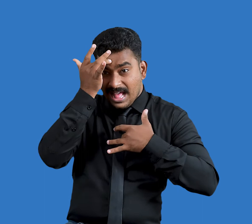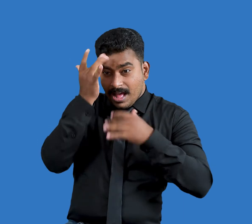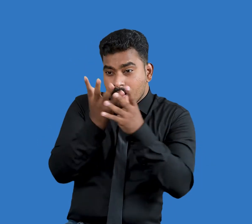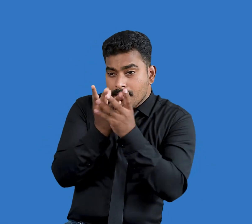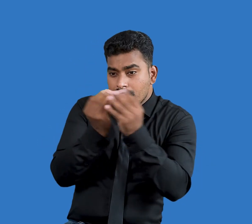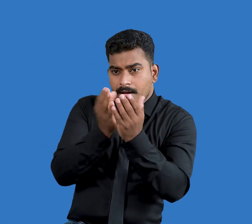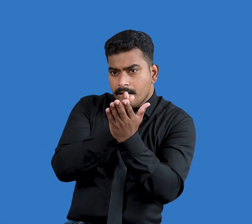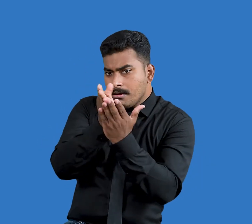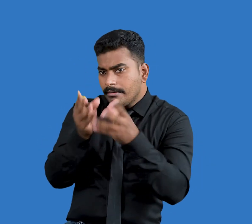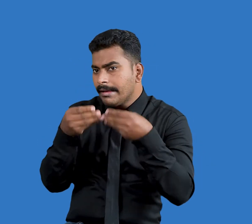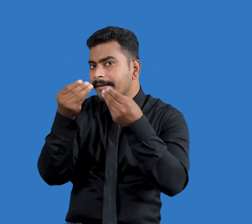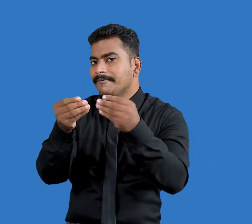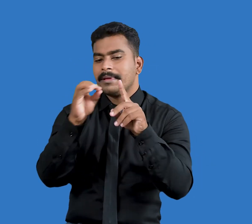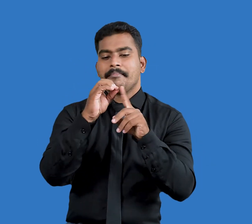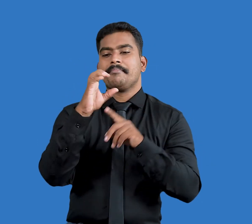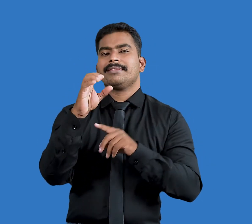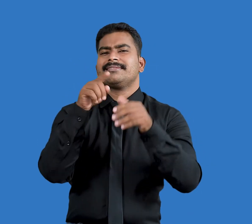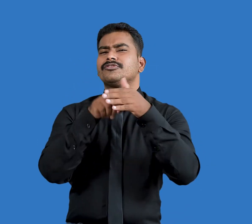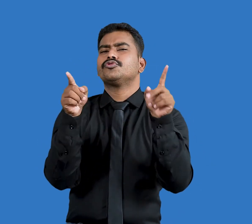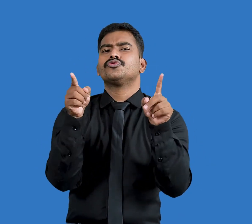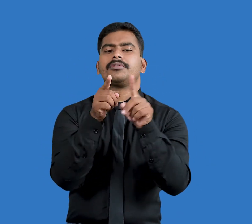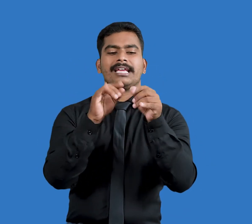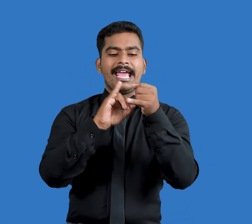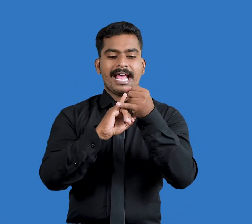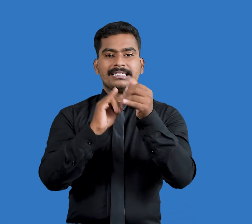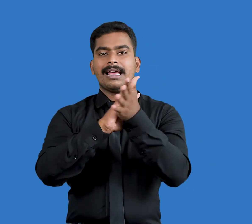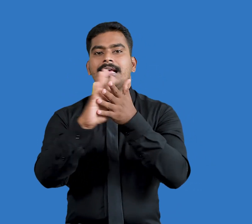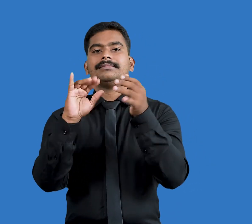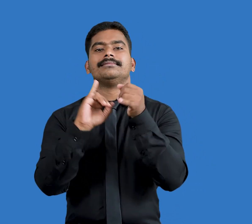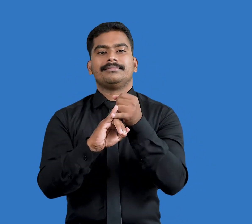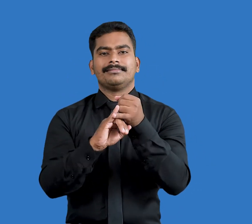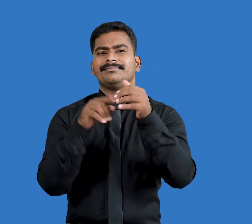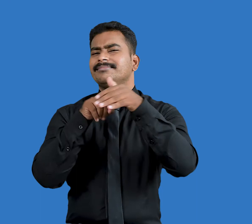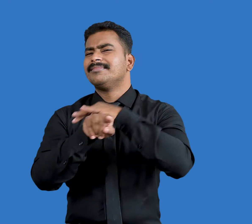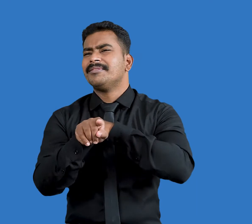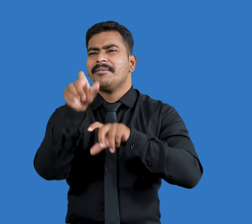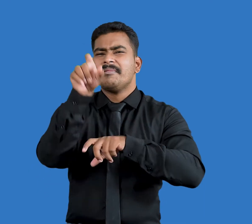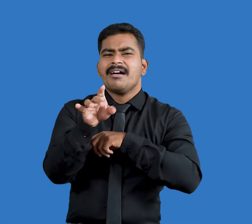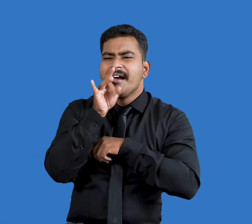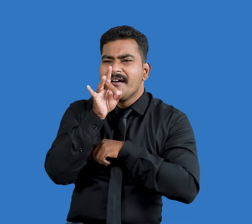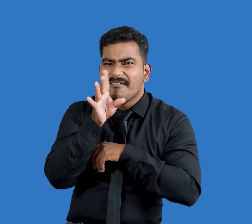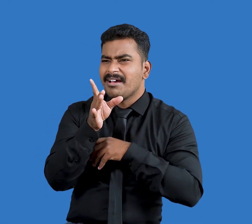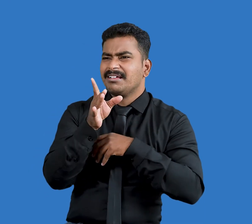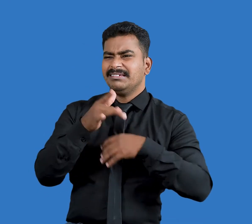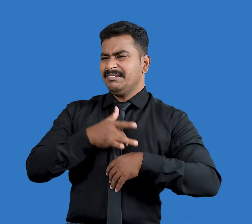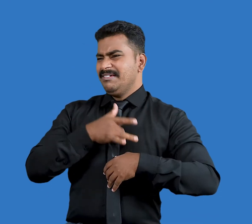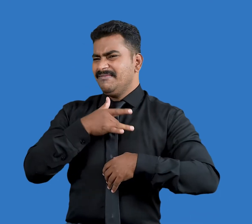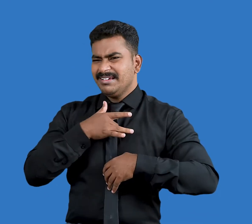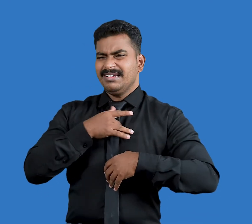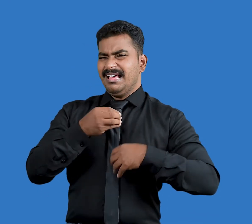in short, SHS. It includes management of pain and other symptoms and